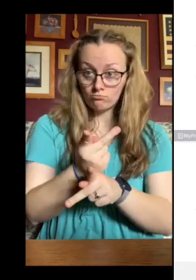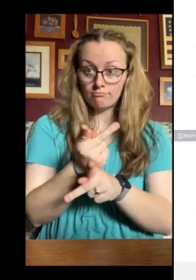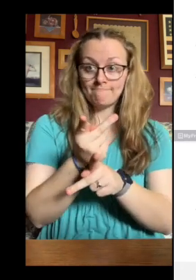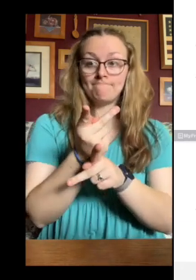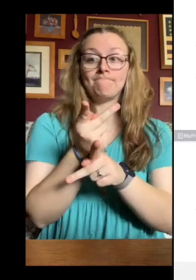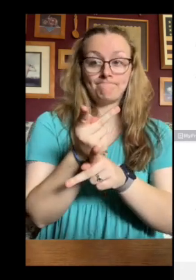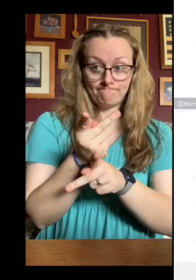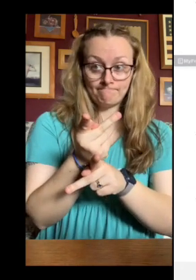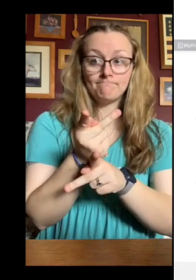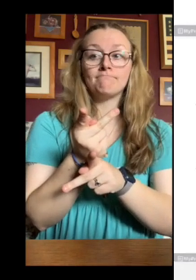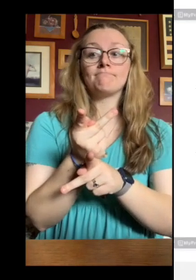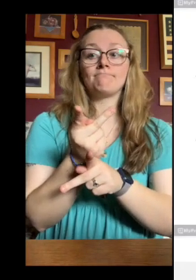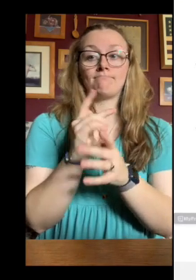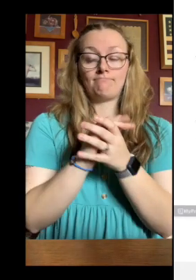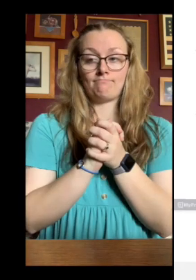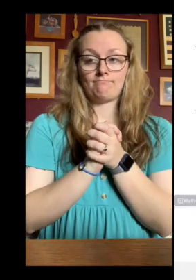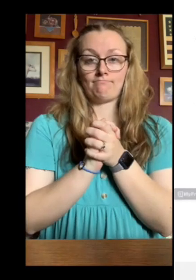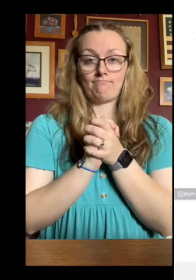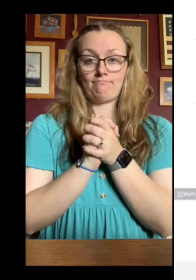Okay.